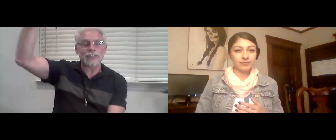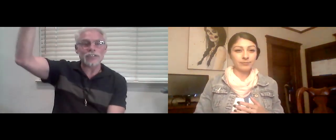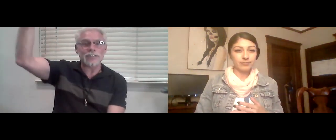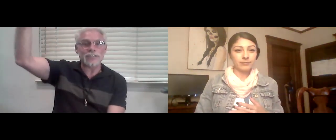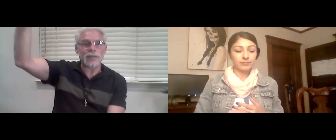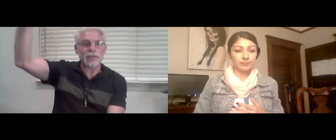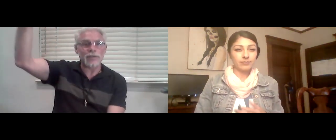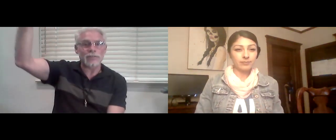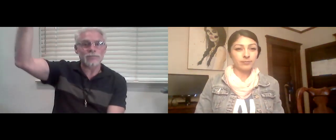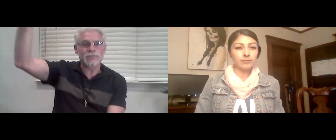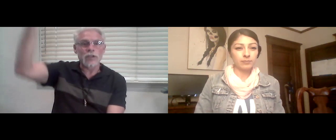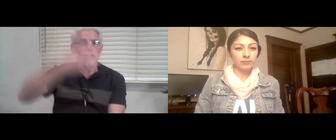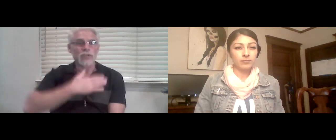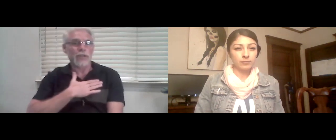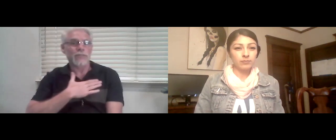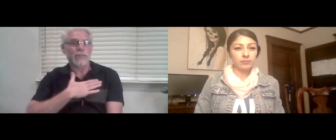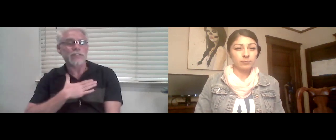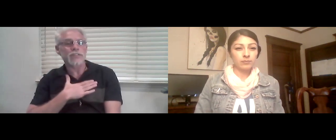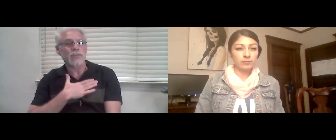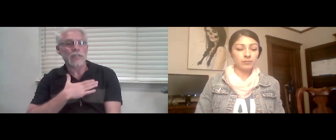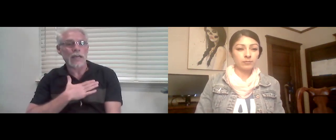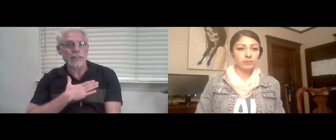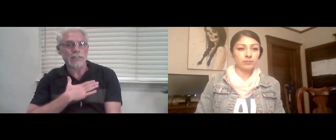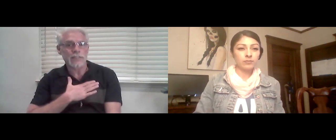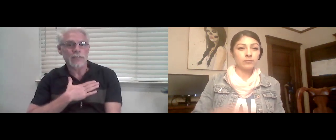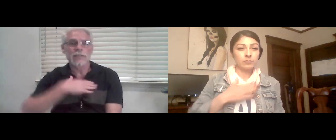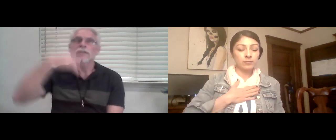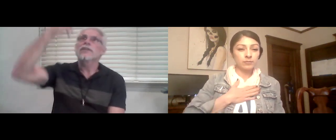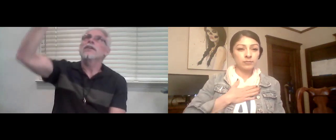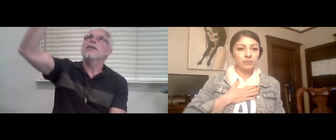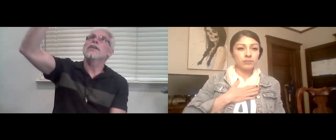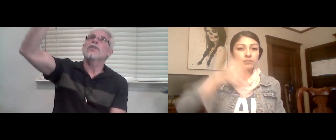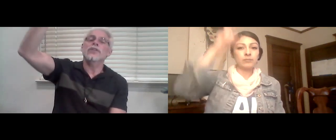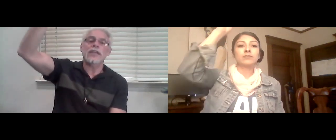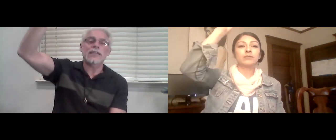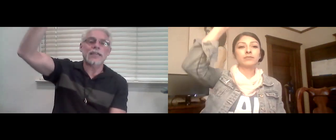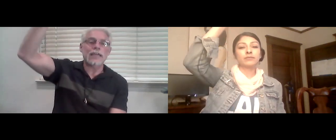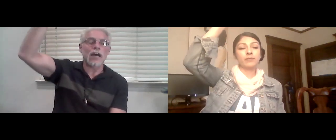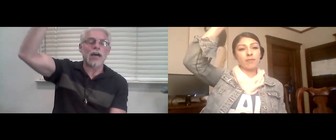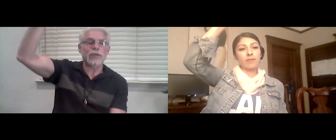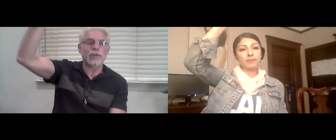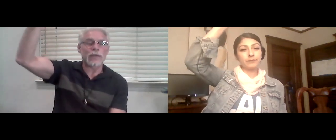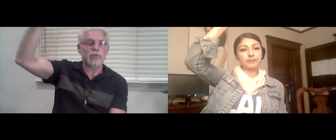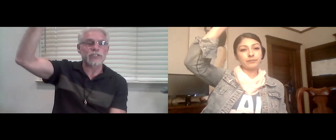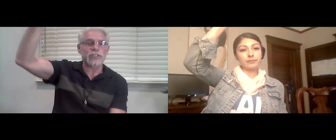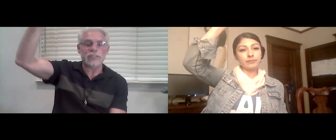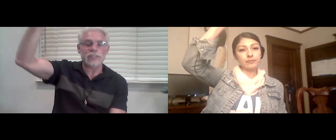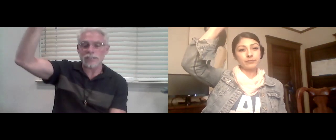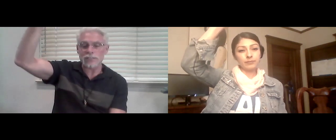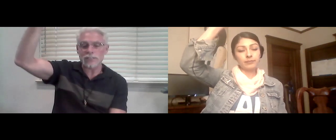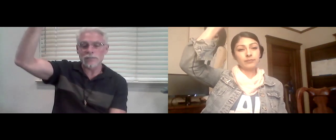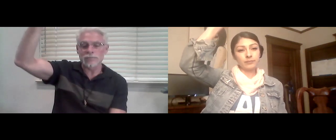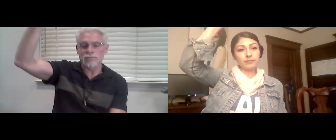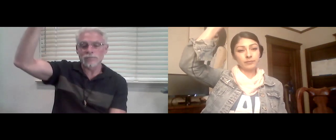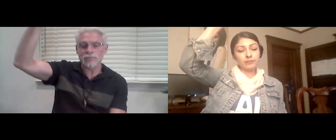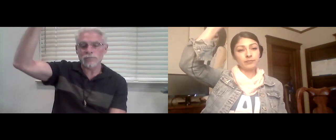indicating Jesus is up here. So if this is your light, you can indicate up here, that's where Jesus